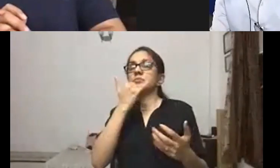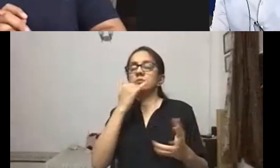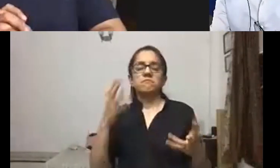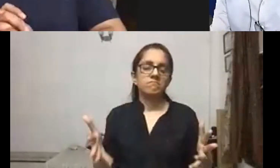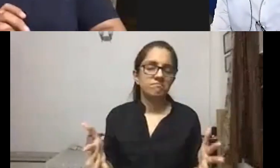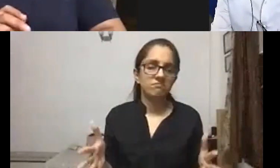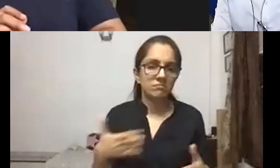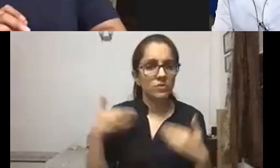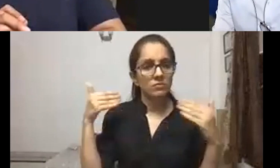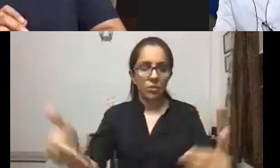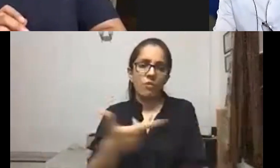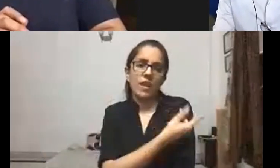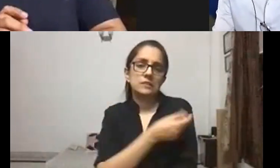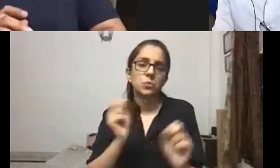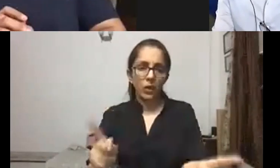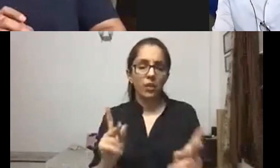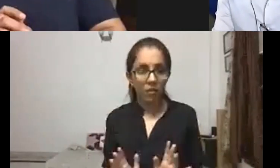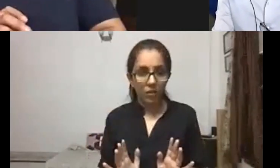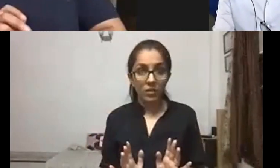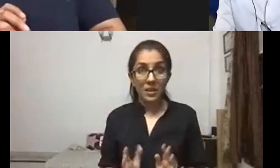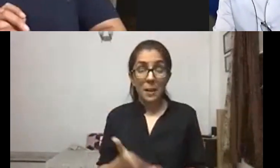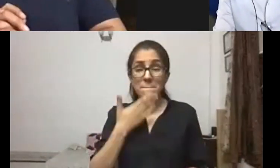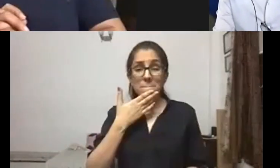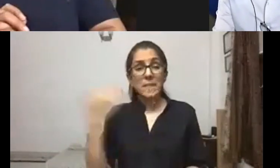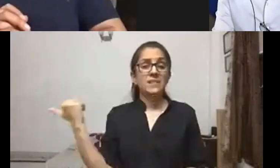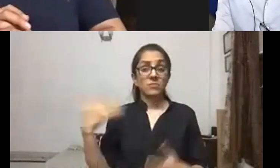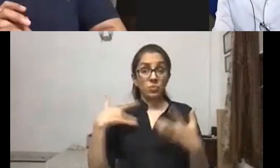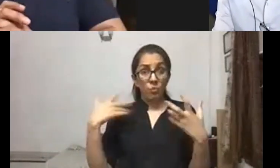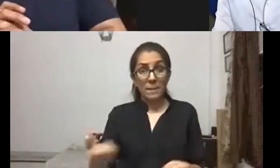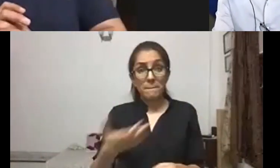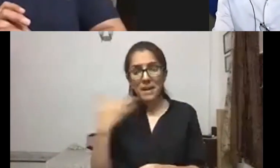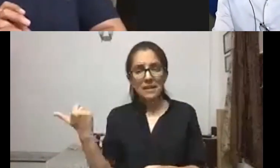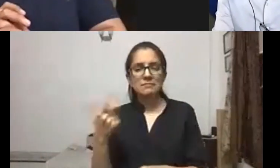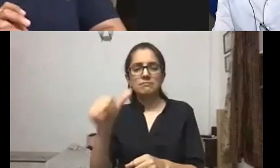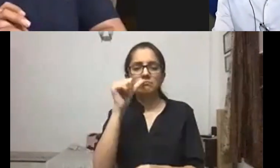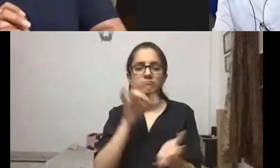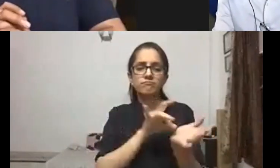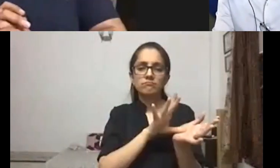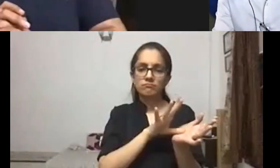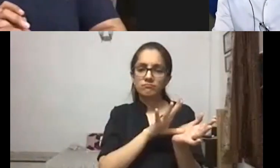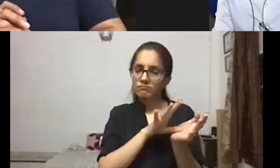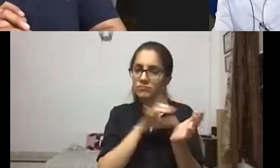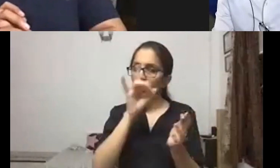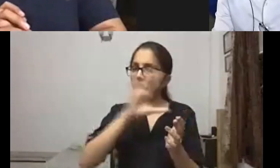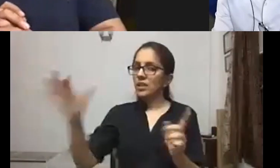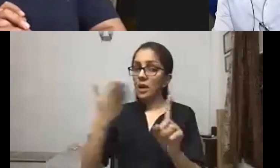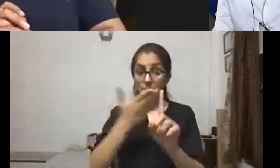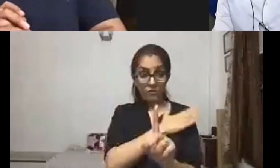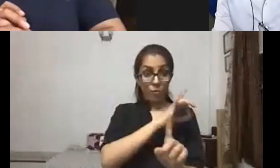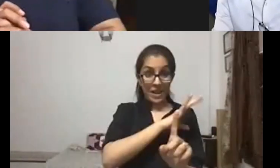can't go for vaccine. But for best effect of vaccine, you should not have alcohol and smoke for 1 week before